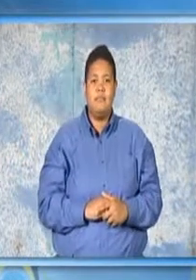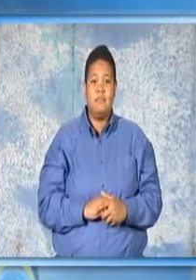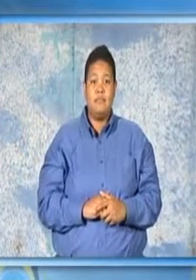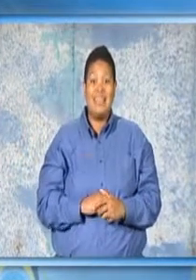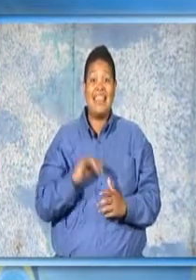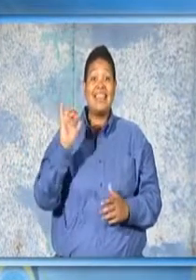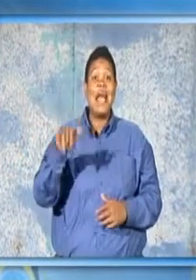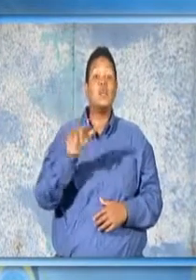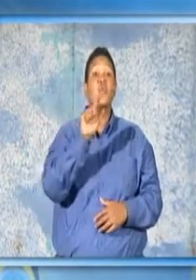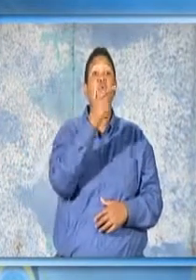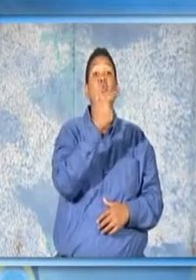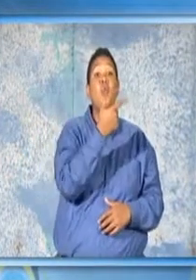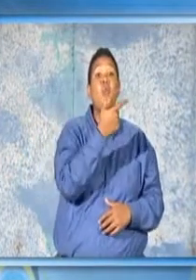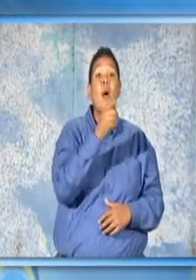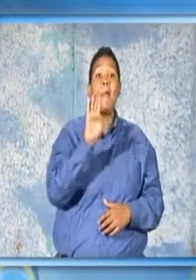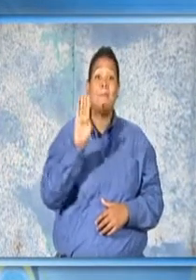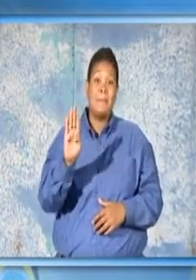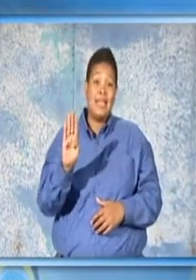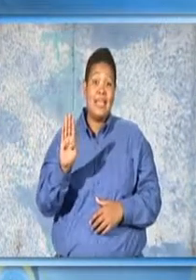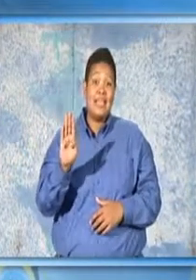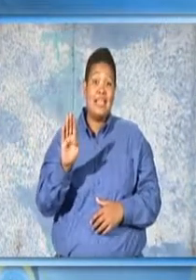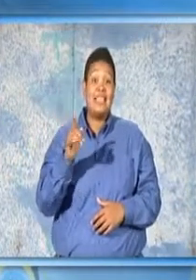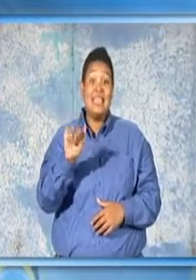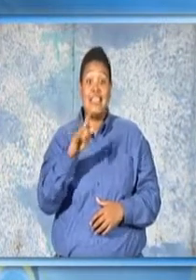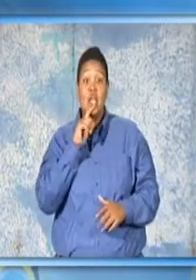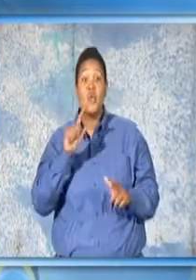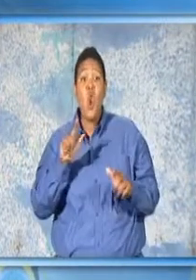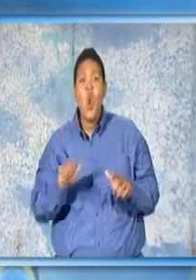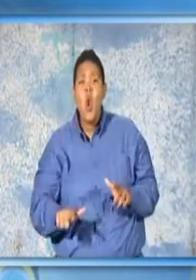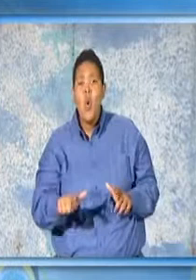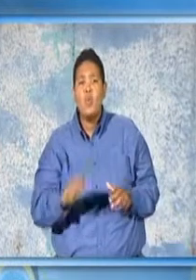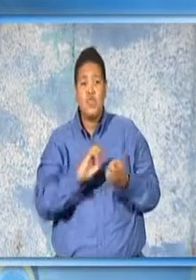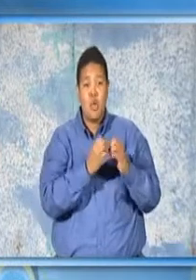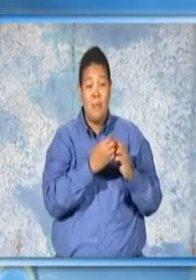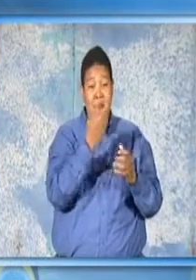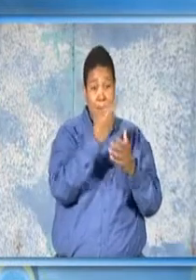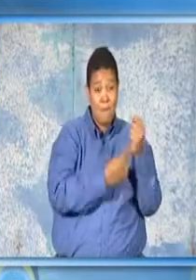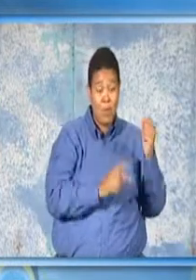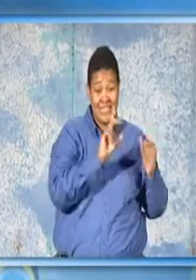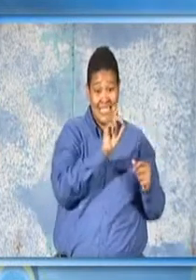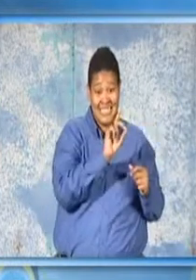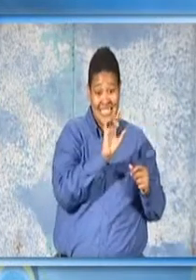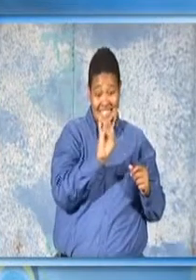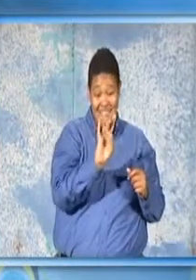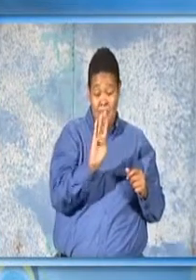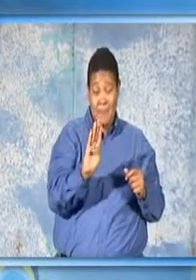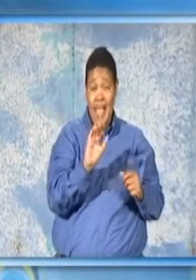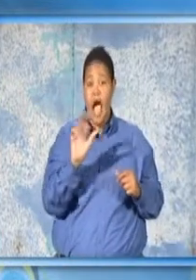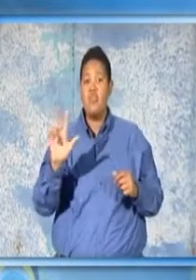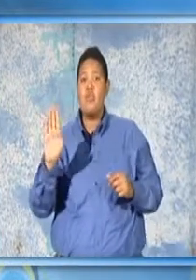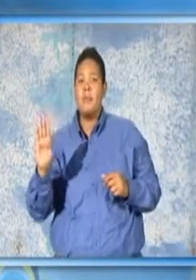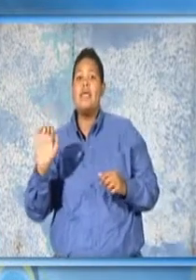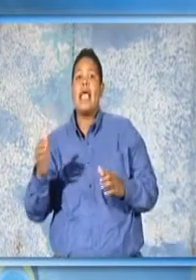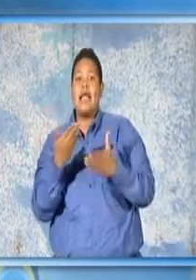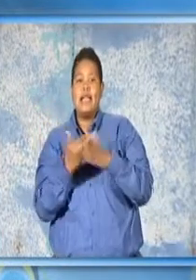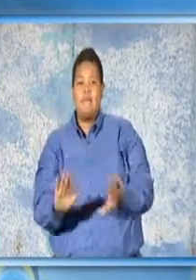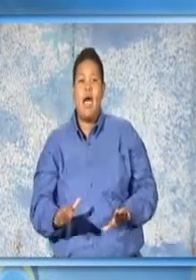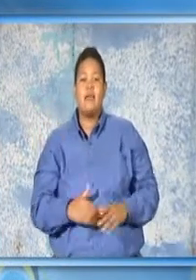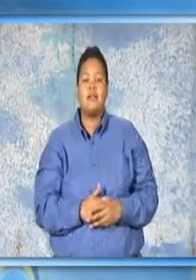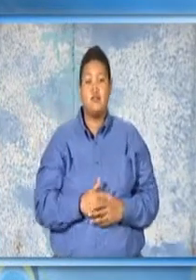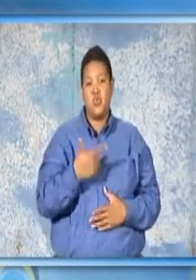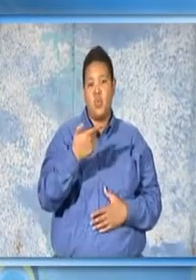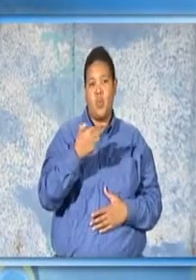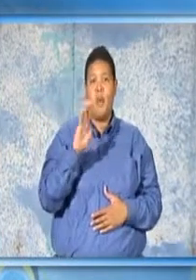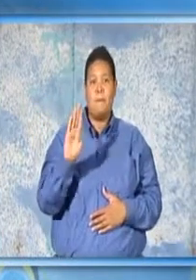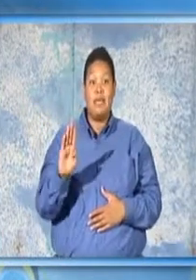That would be 21b, since that is the lowest term that both 7b and 3b can divide into. The